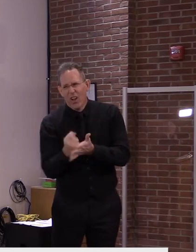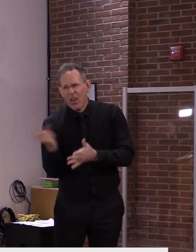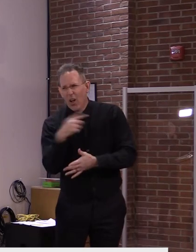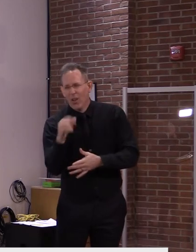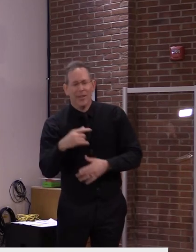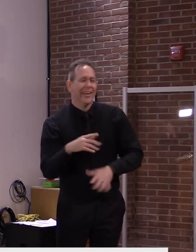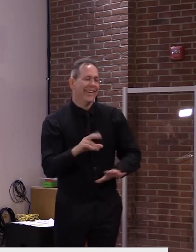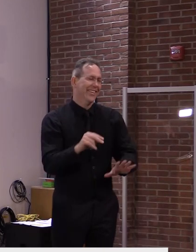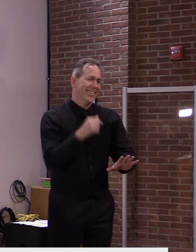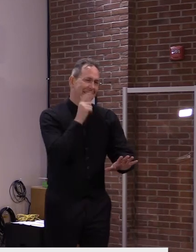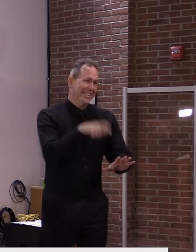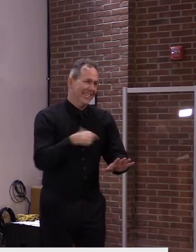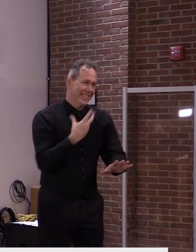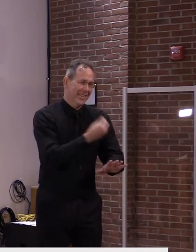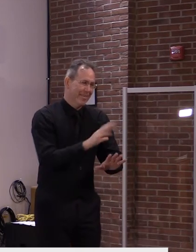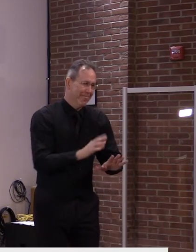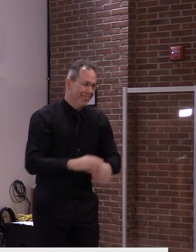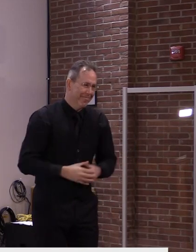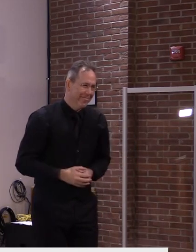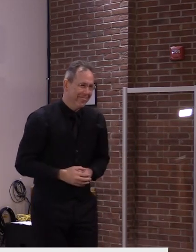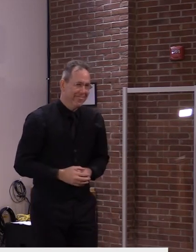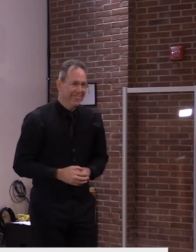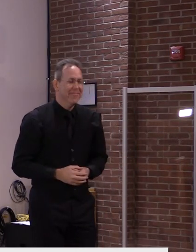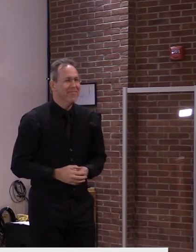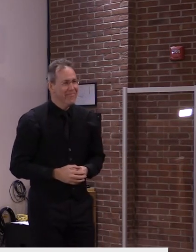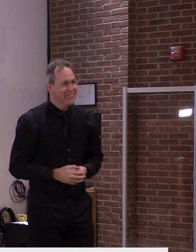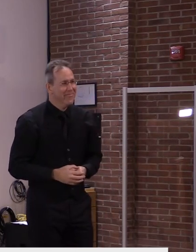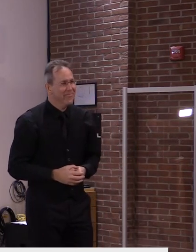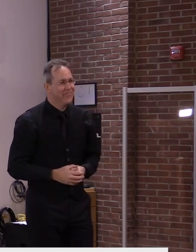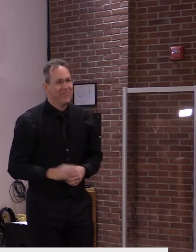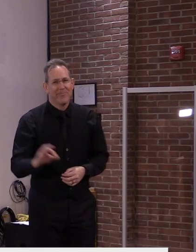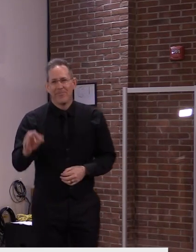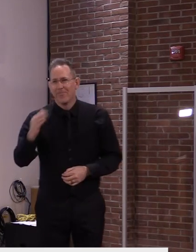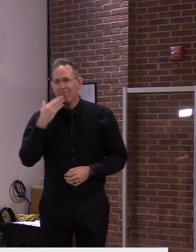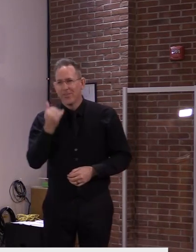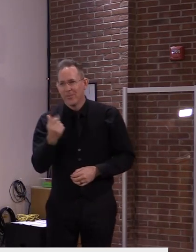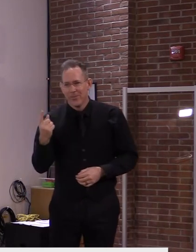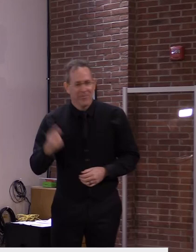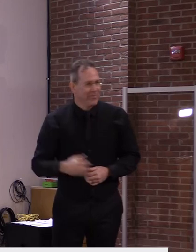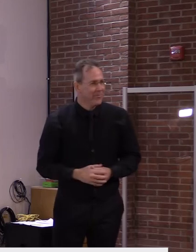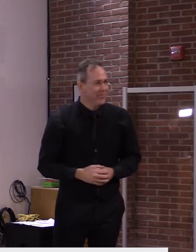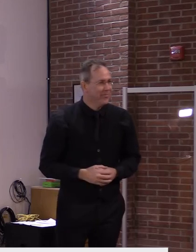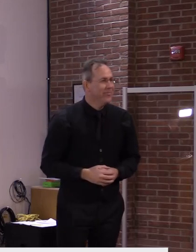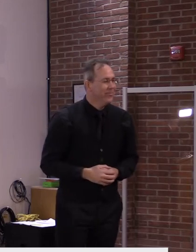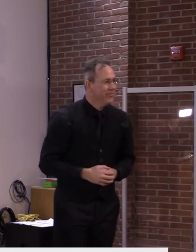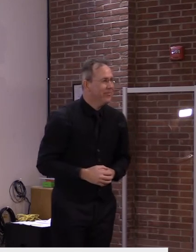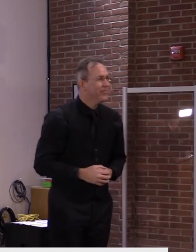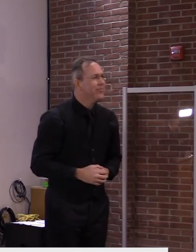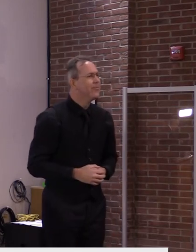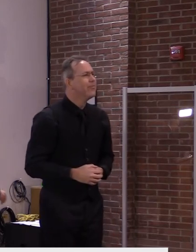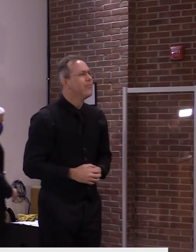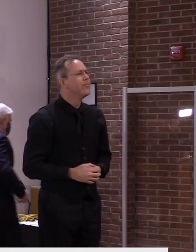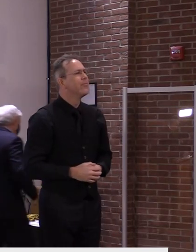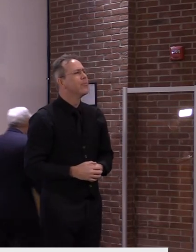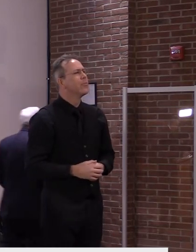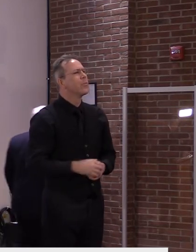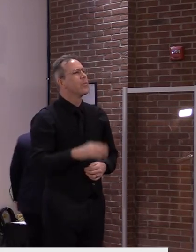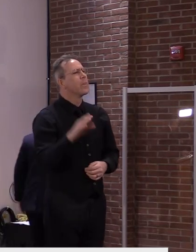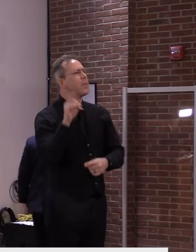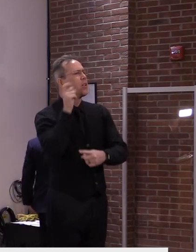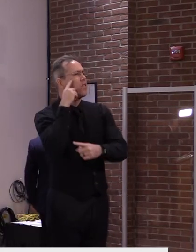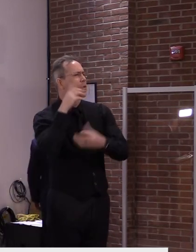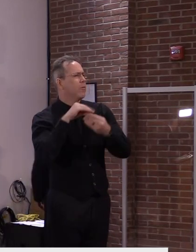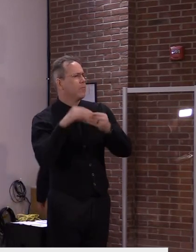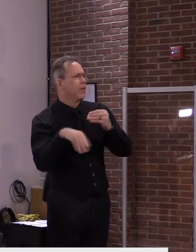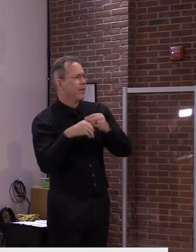Thanks, Mike. Thank you, everybody. Yeah, Mike, if I could just add to that. The bottom line is we